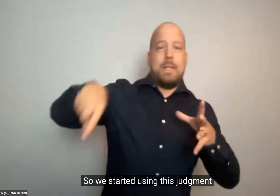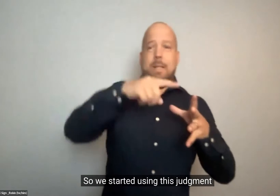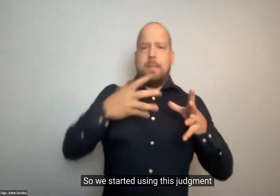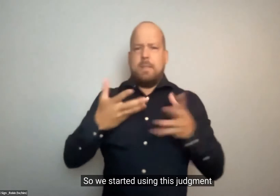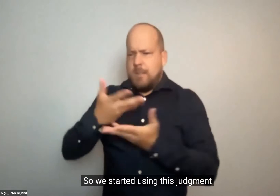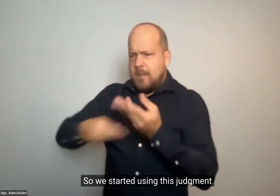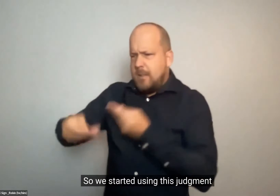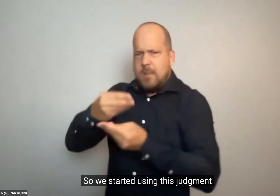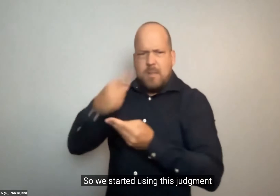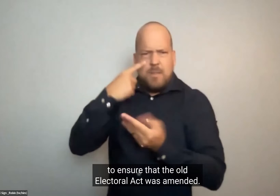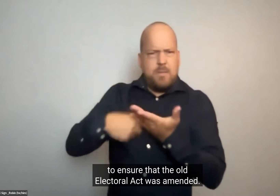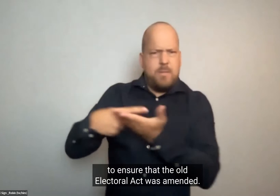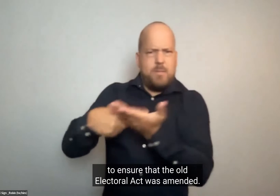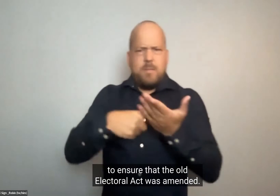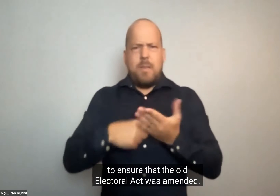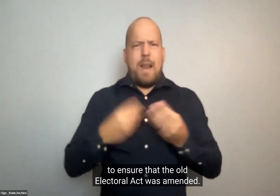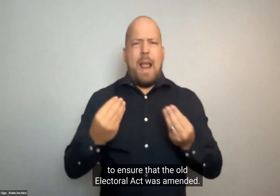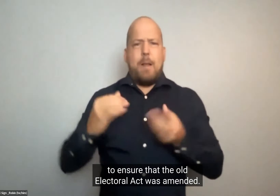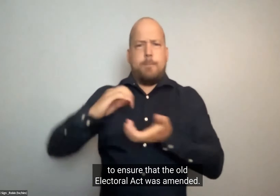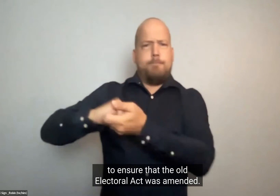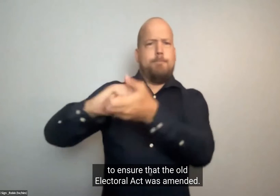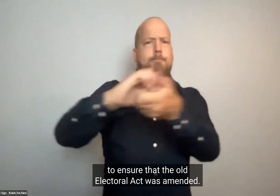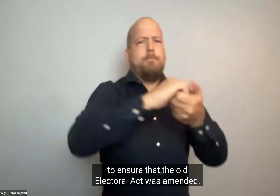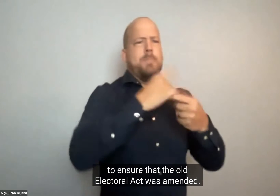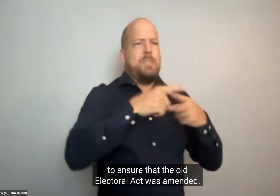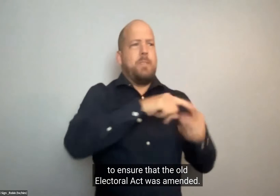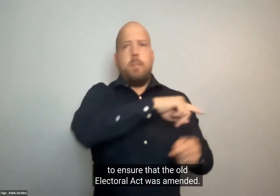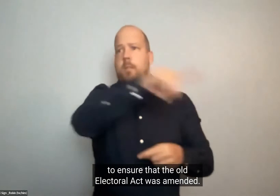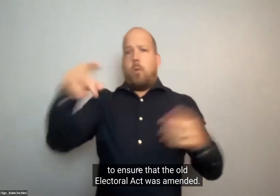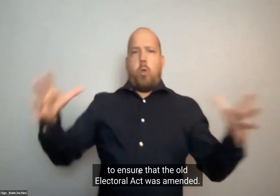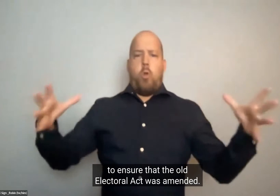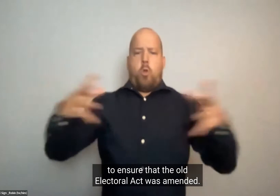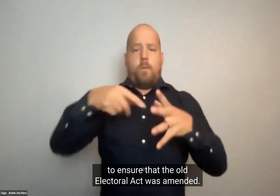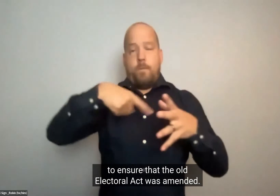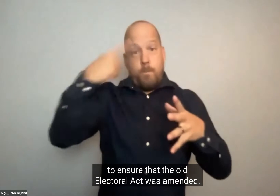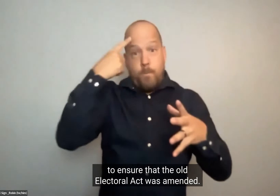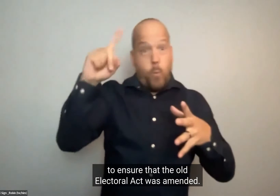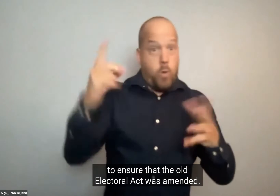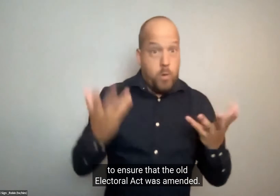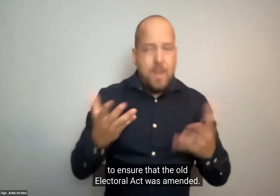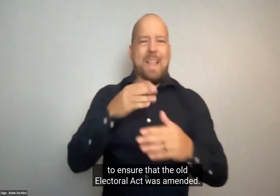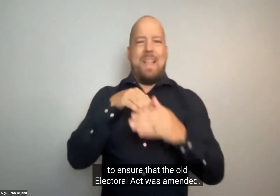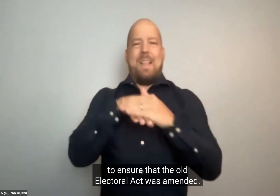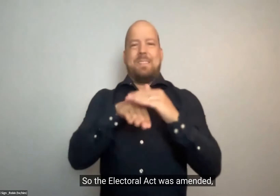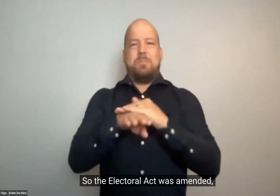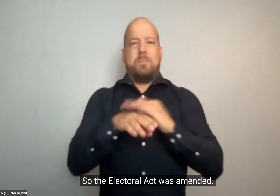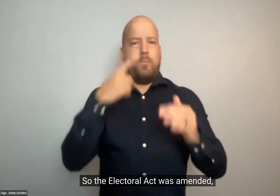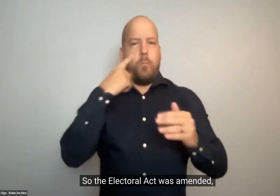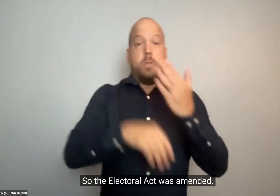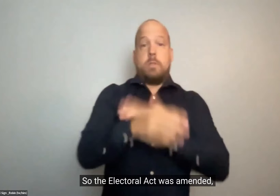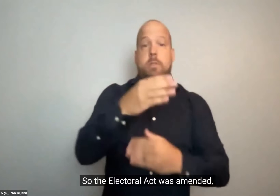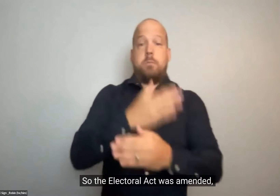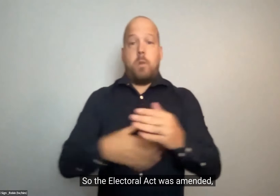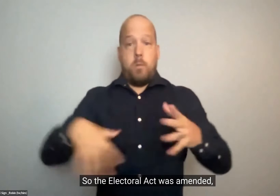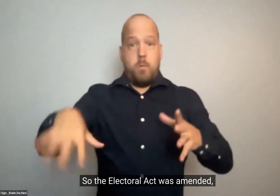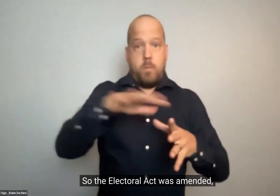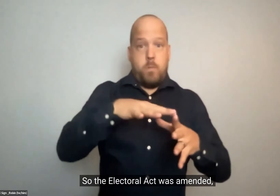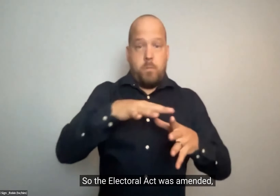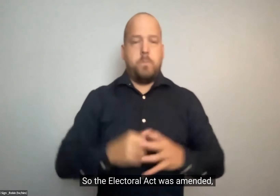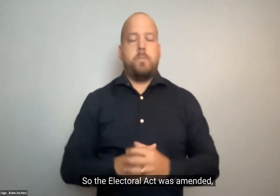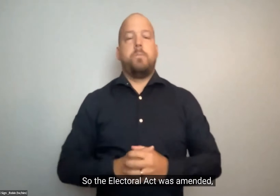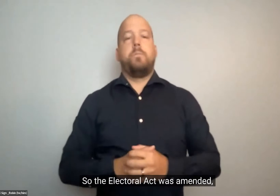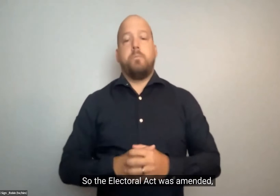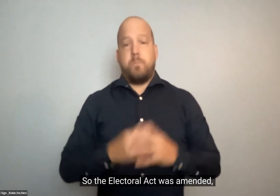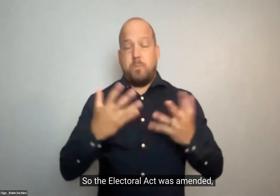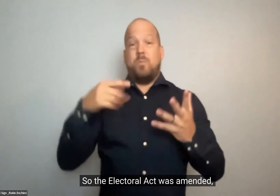using this judgment to ensure that the old Electoral Act was amended. So the Electoral Act